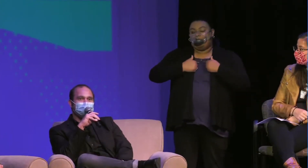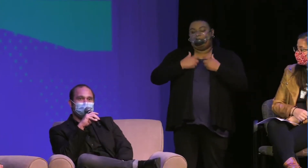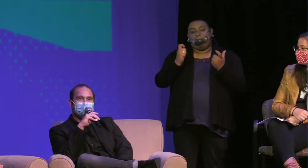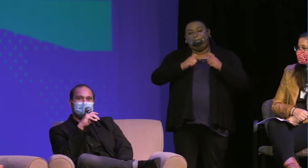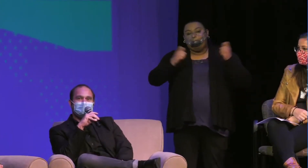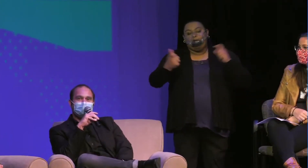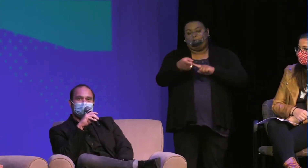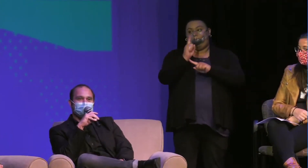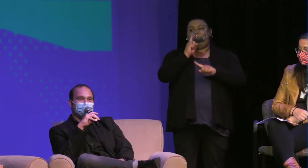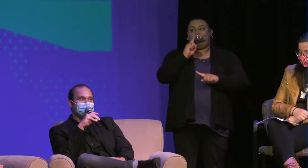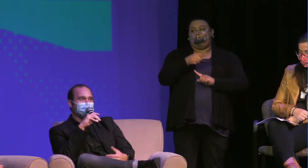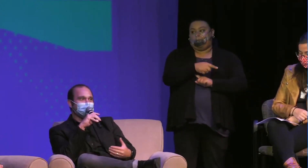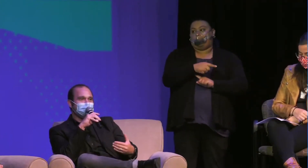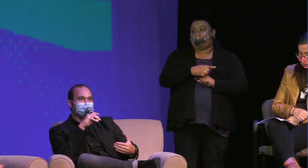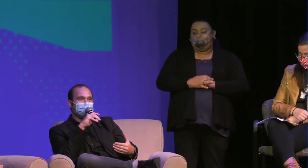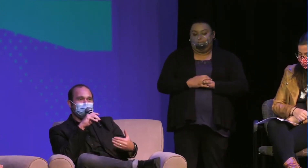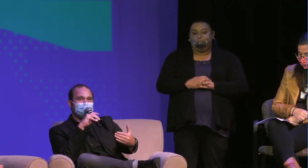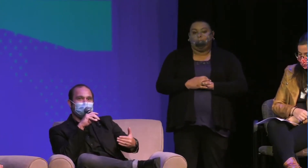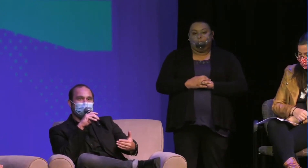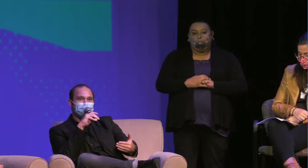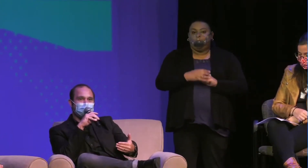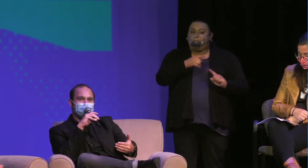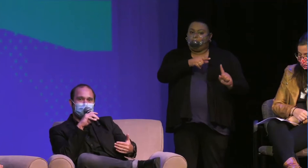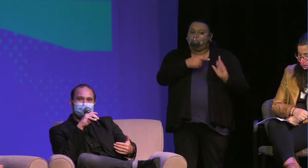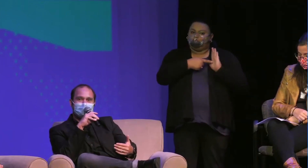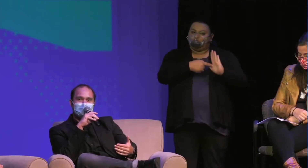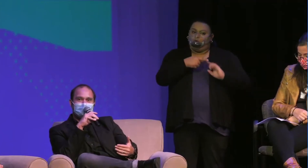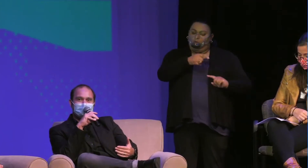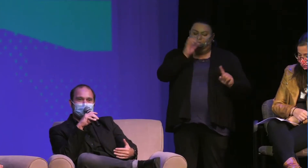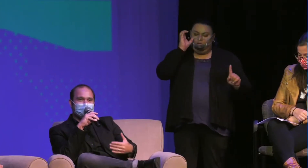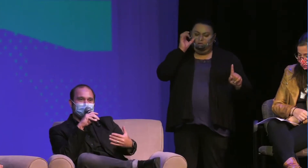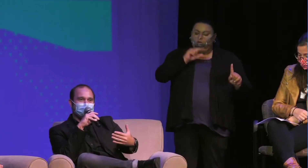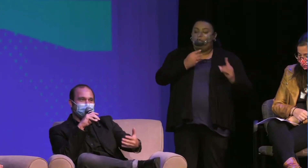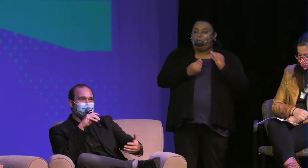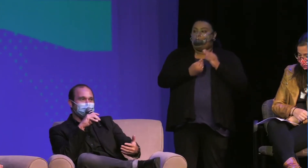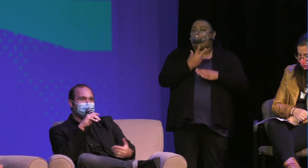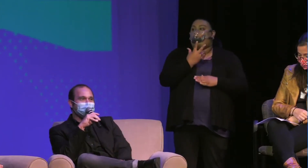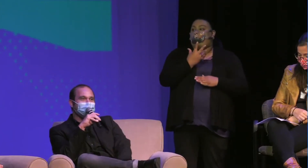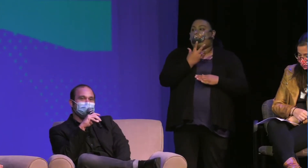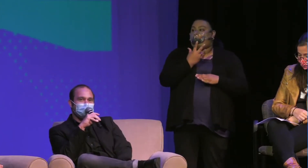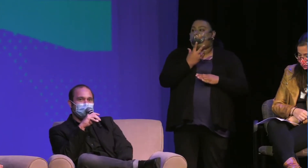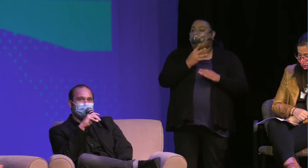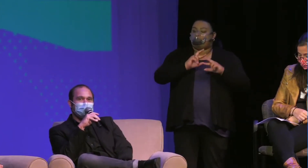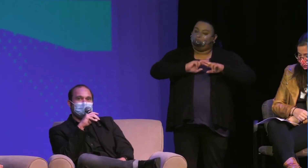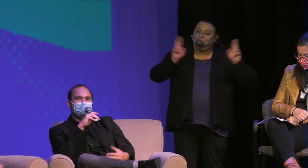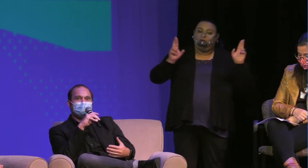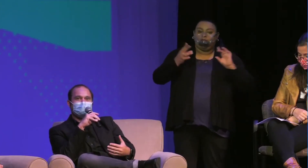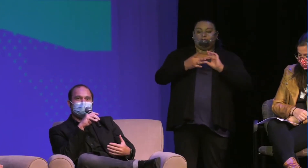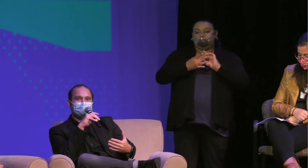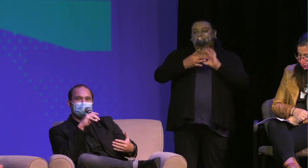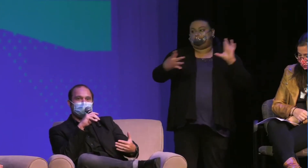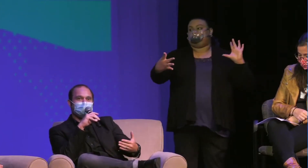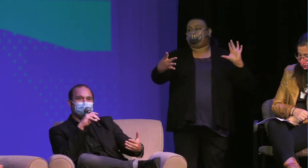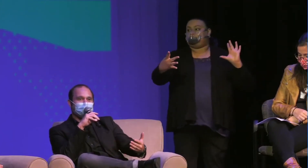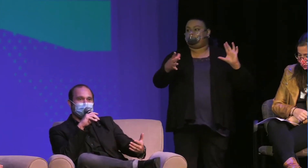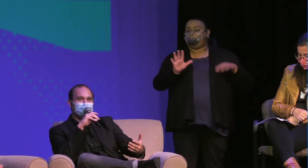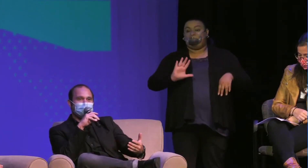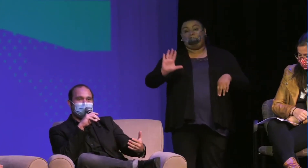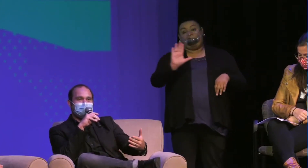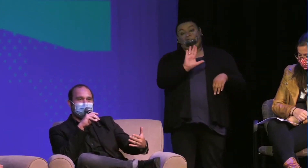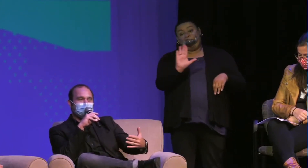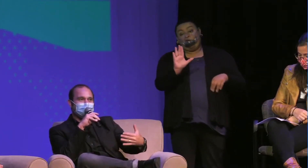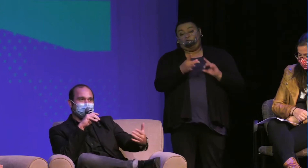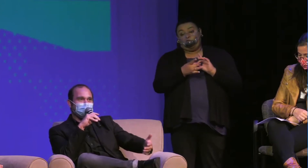for him, was a moment that really showed that he had grown and that he was ready to let her go, and that their relationship had